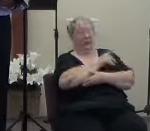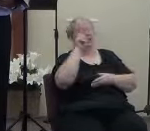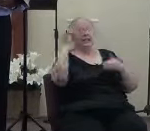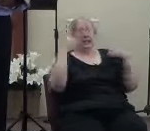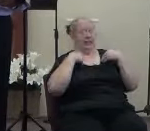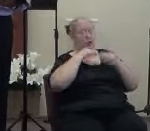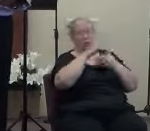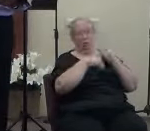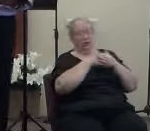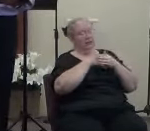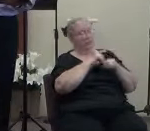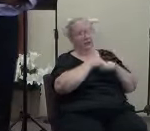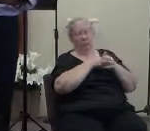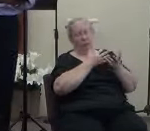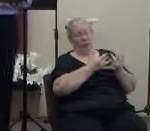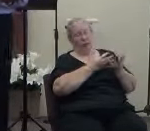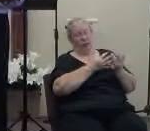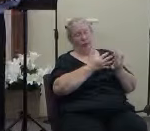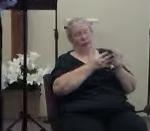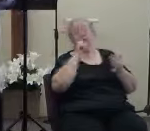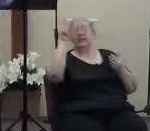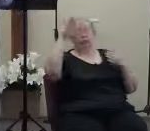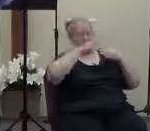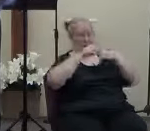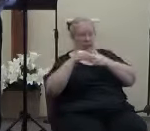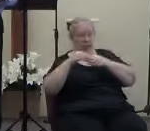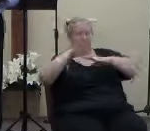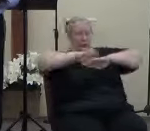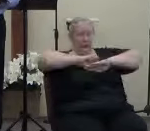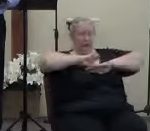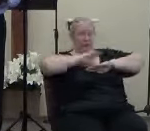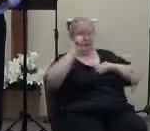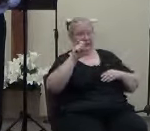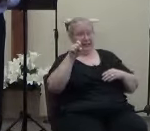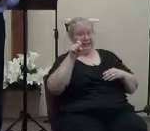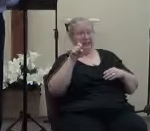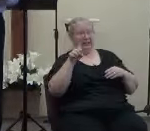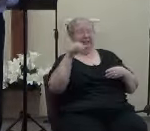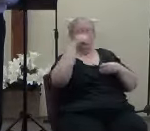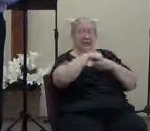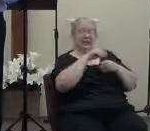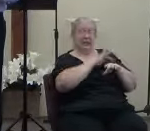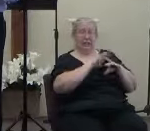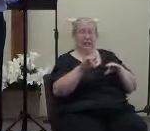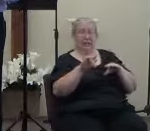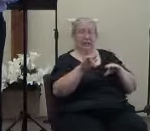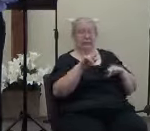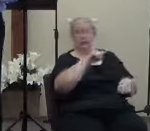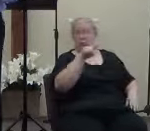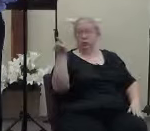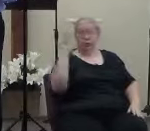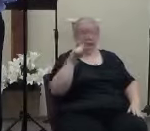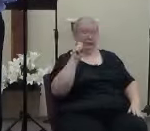The Lord will guide you always. He will satisfy your needs in a sun-scorched land. Does anybody need